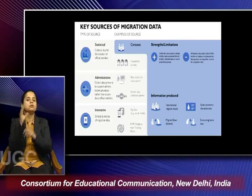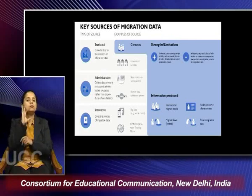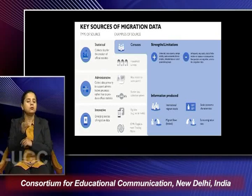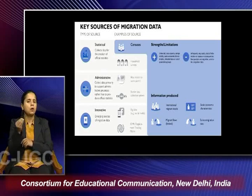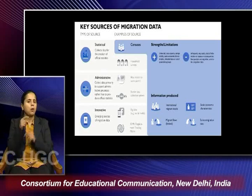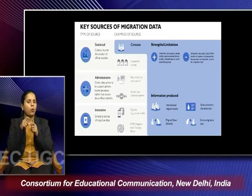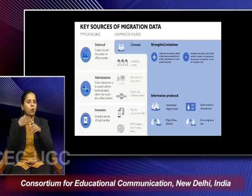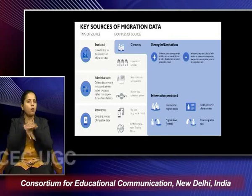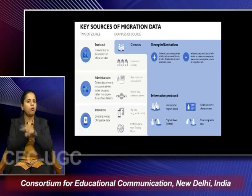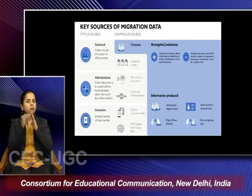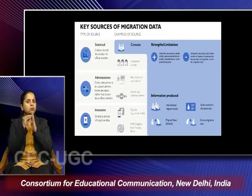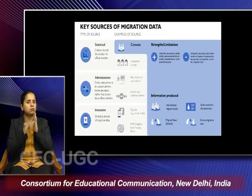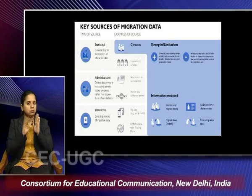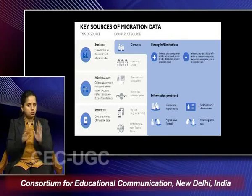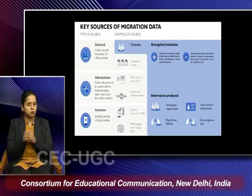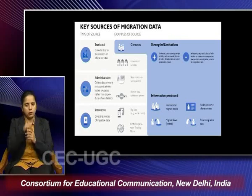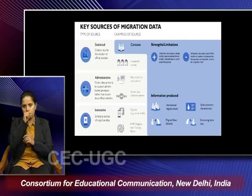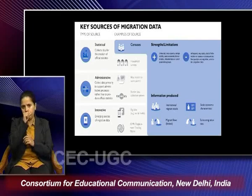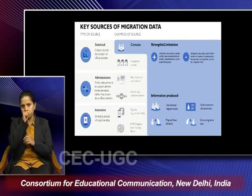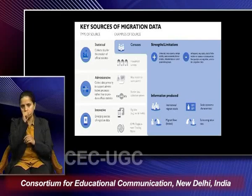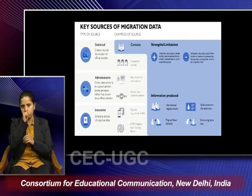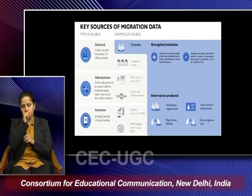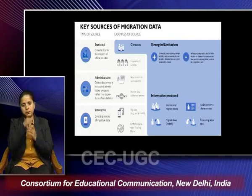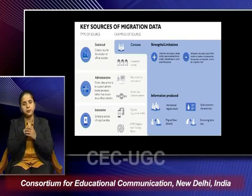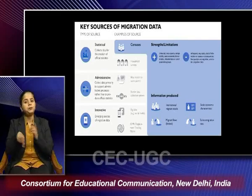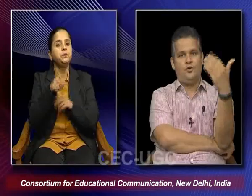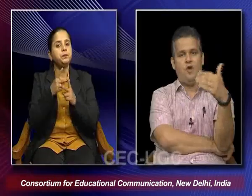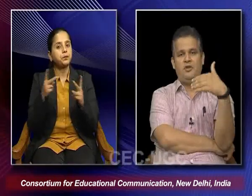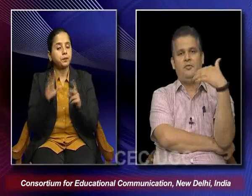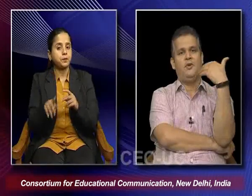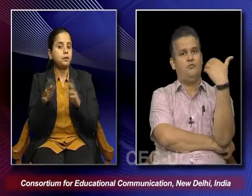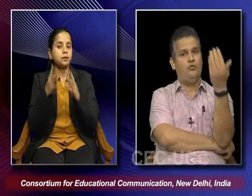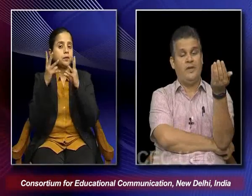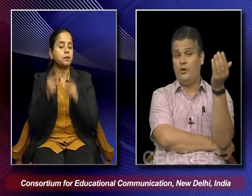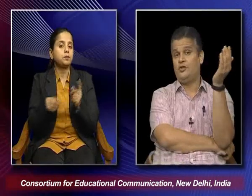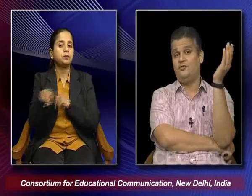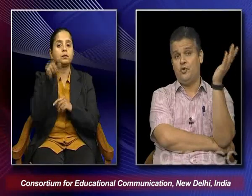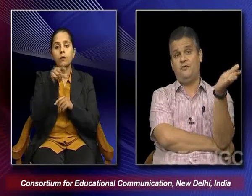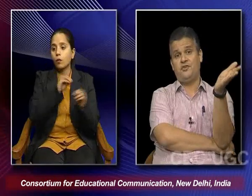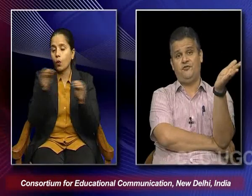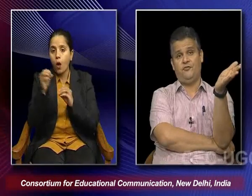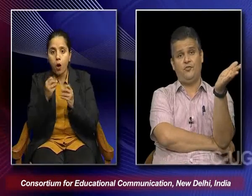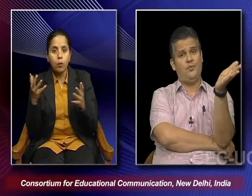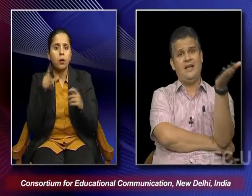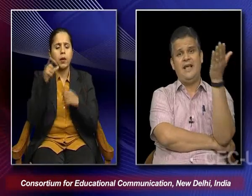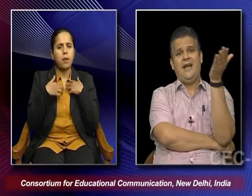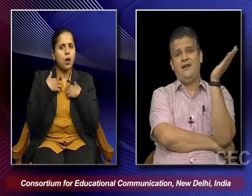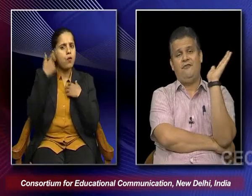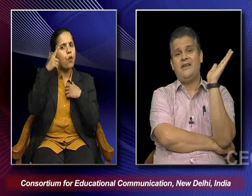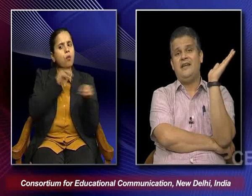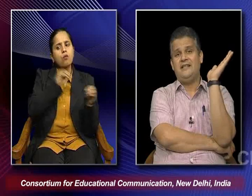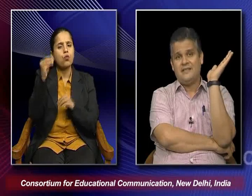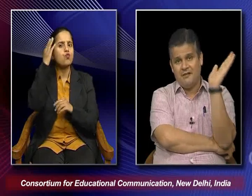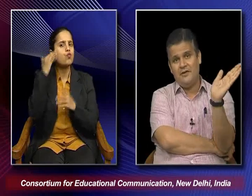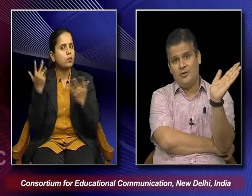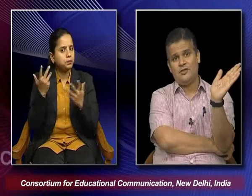different questions on the basis of which we can quantify the volume of people, how many people are moving and also the motivation for movement. And